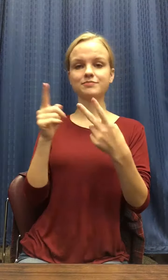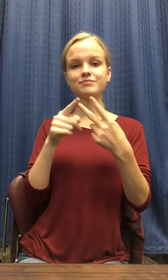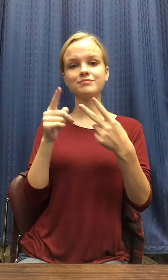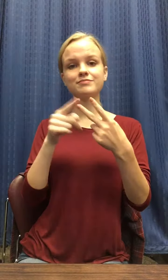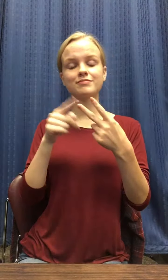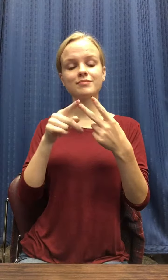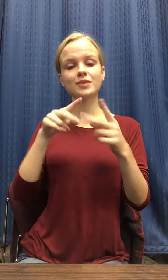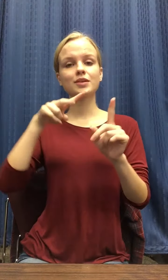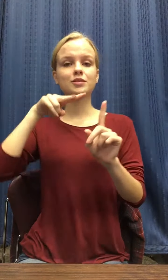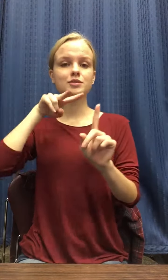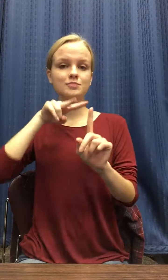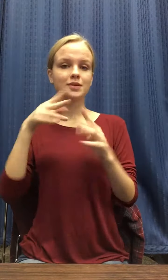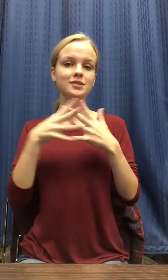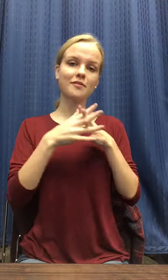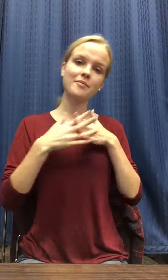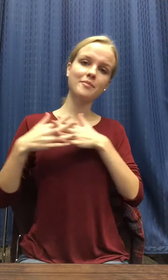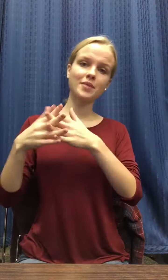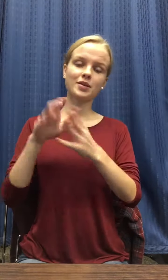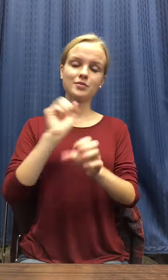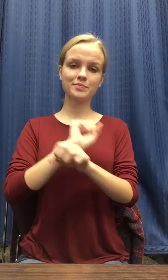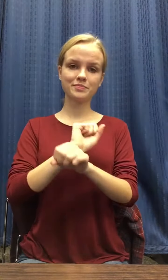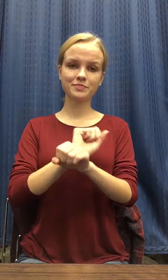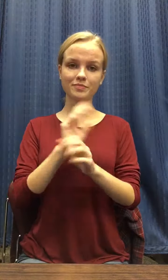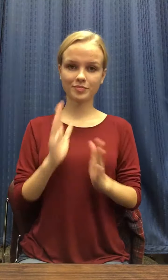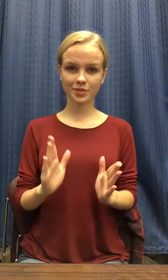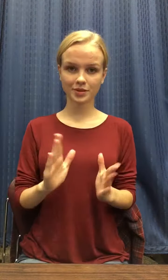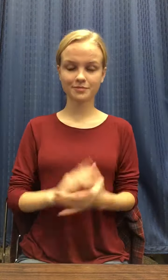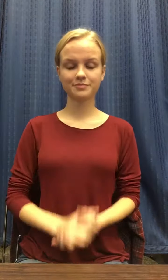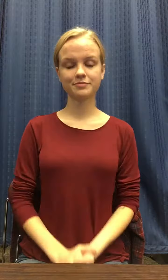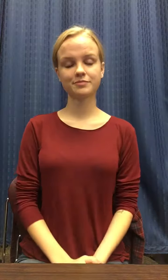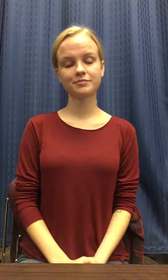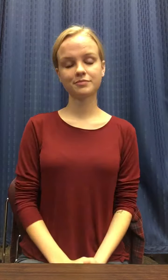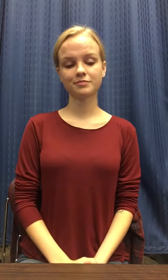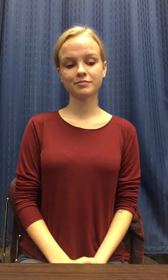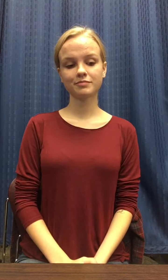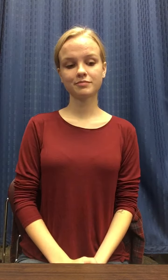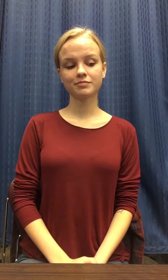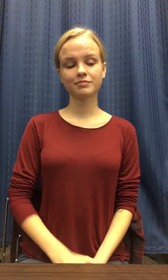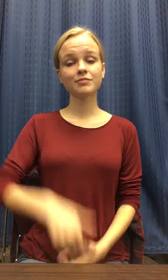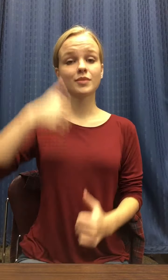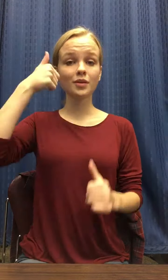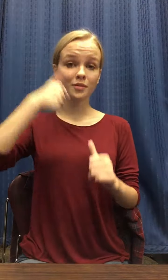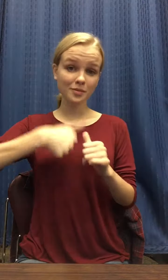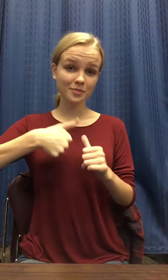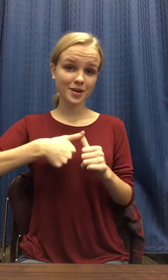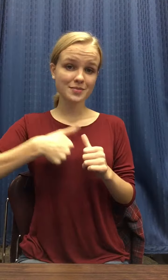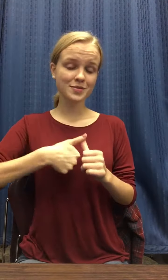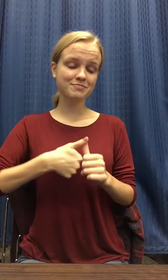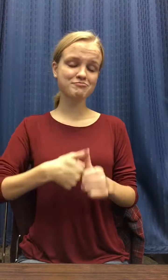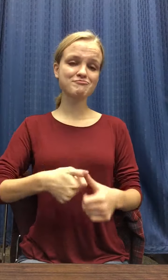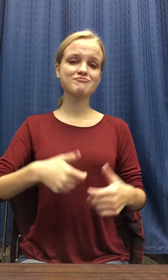worker. We have to remember that big business did a tremendous amount for